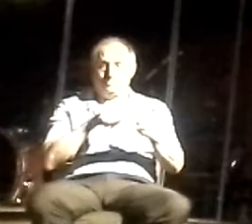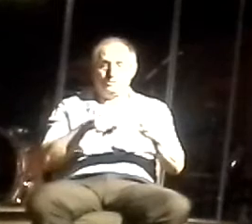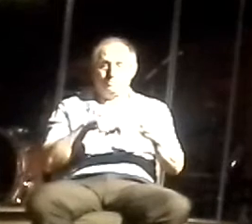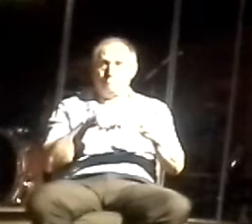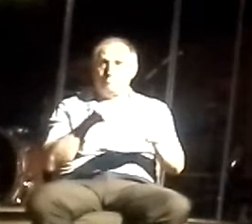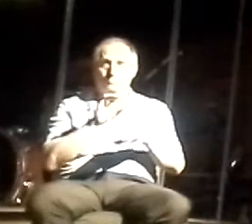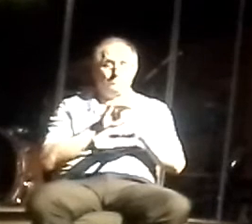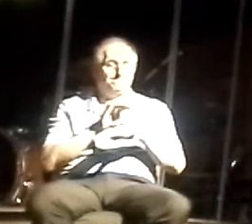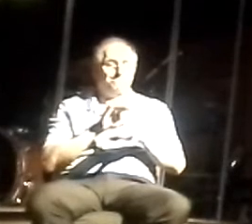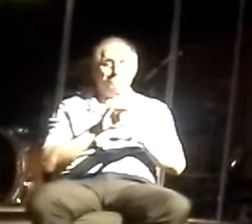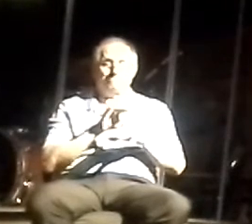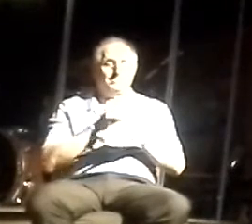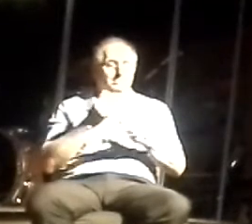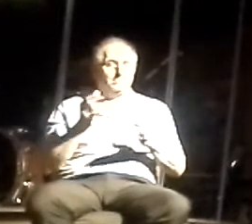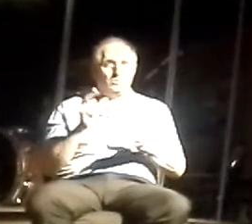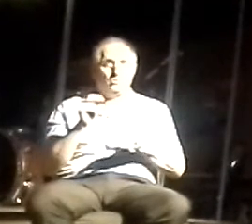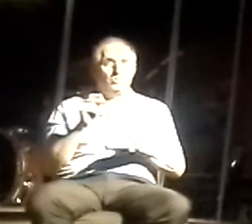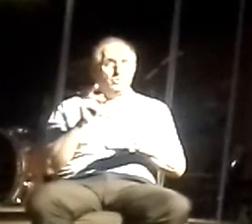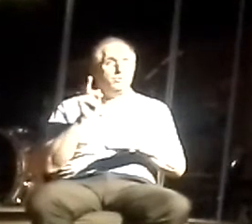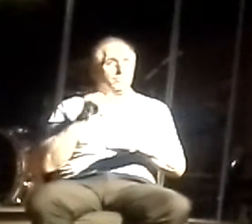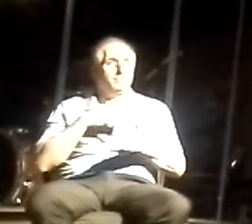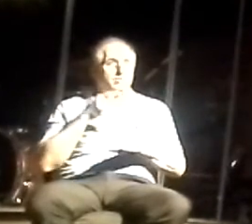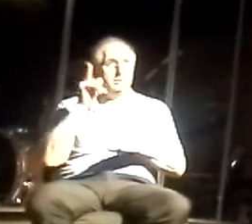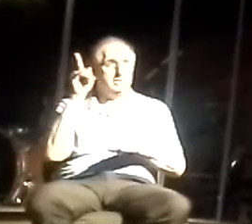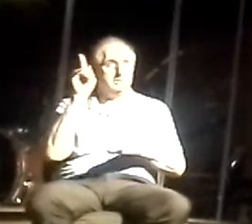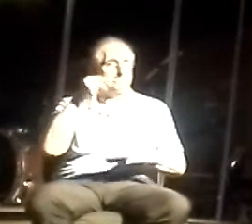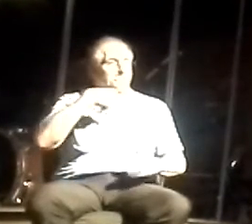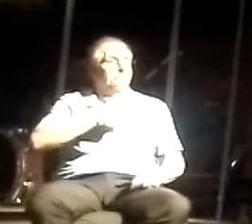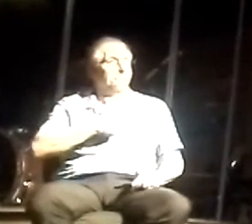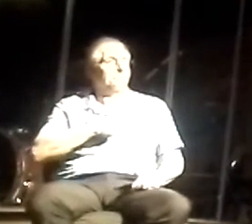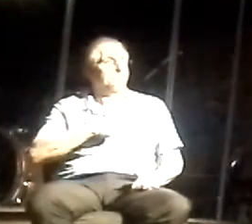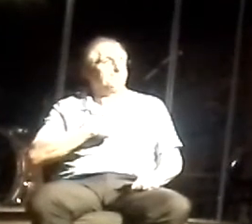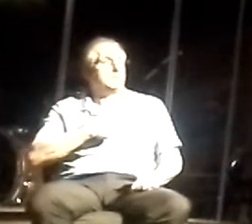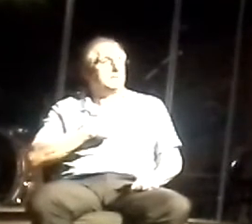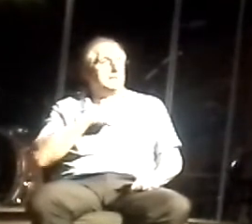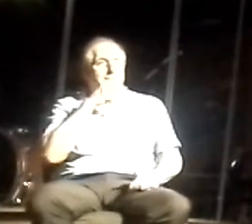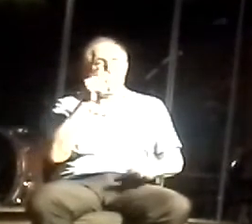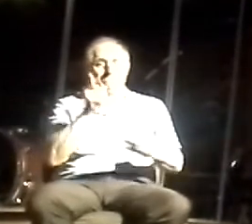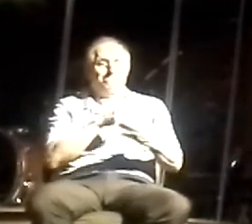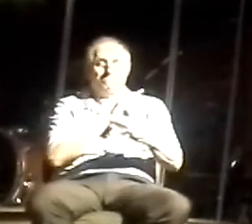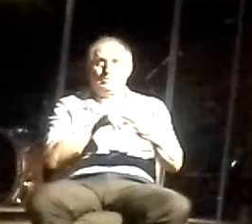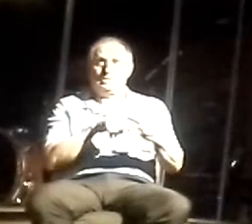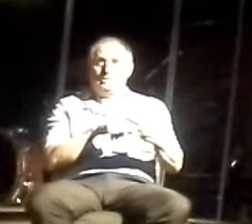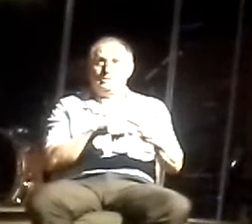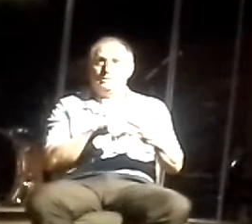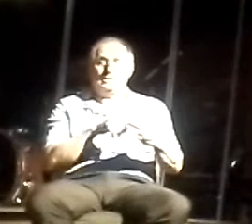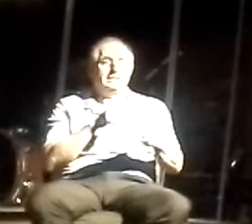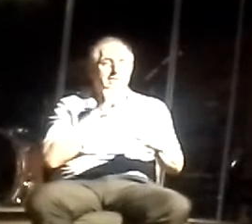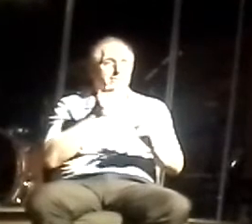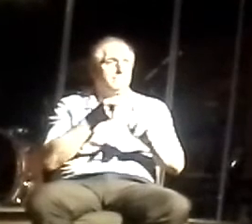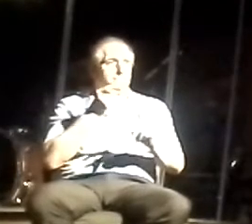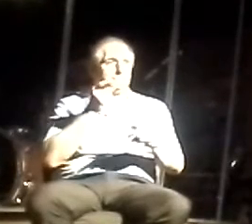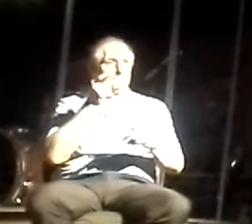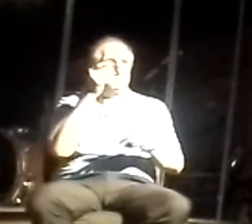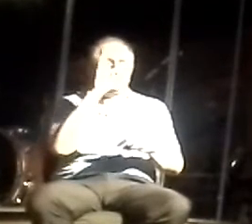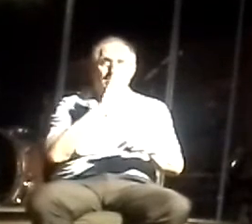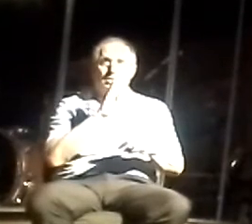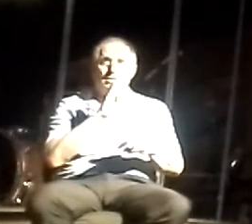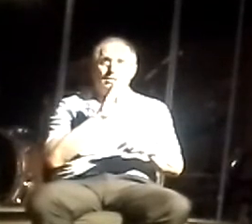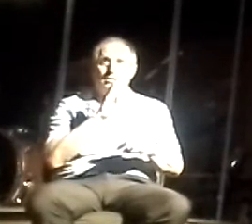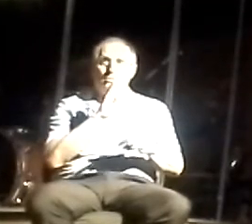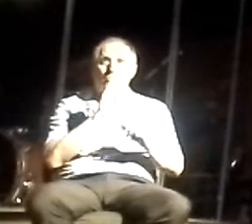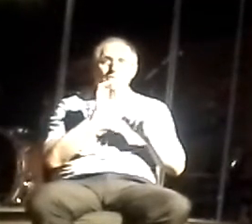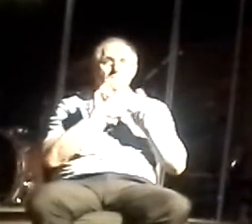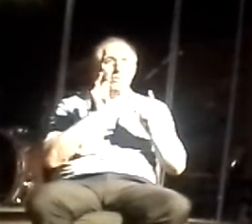us. You'll feel God's conviction, not condemnation, because that's not from God. And we've all